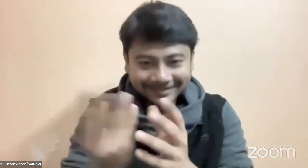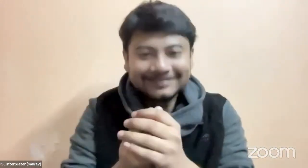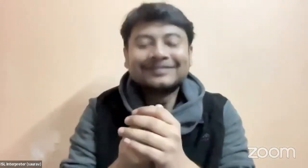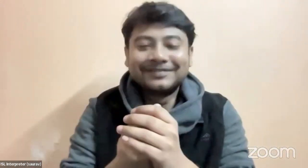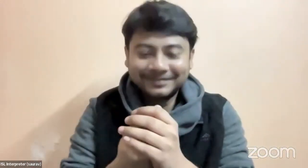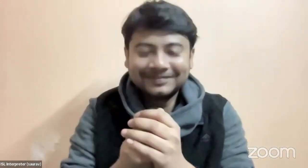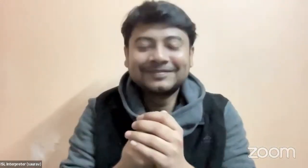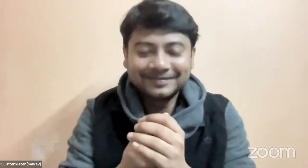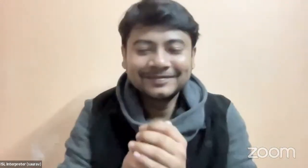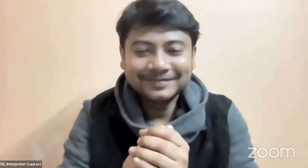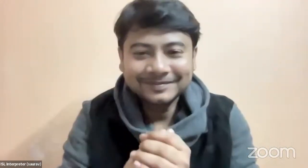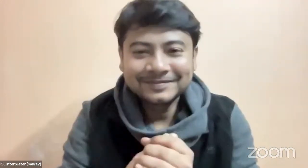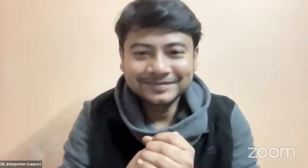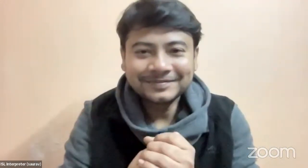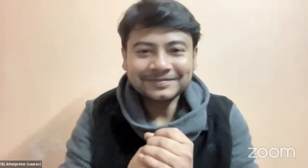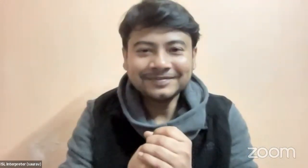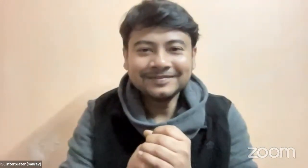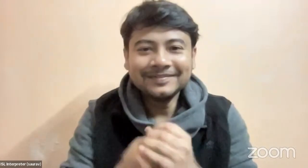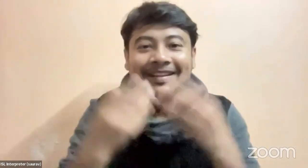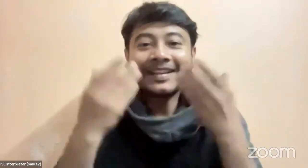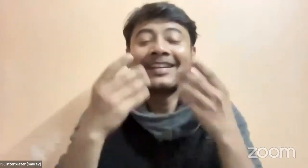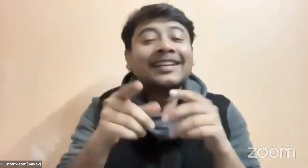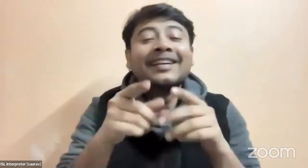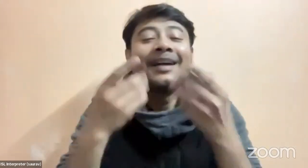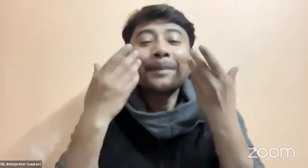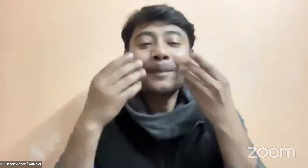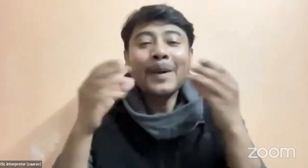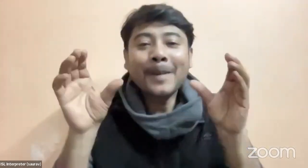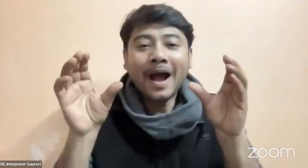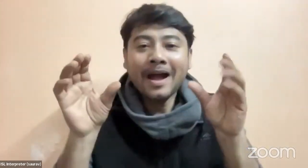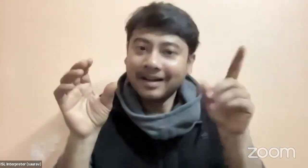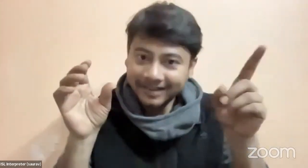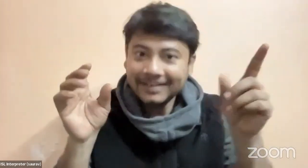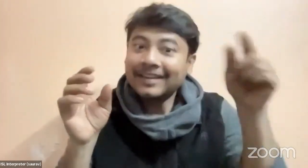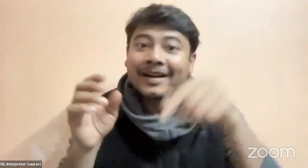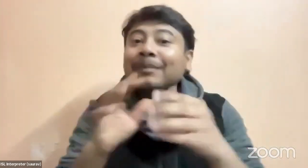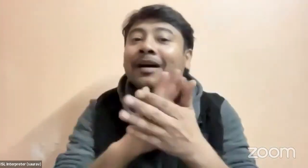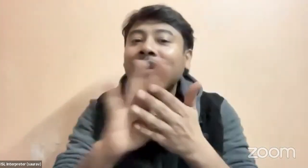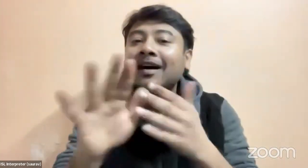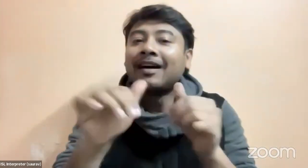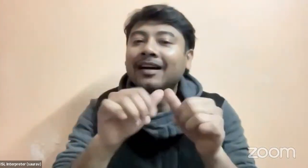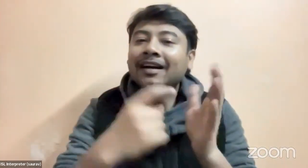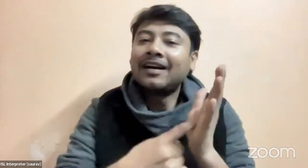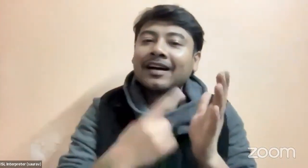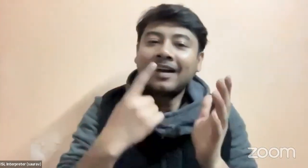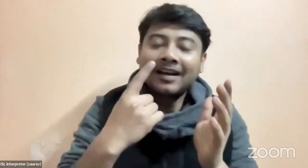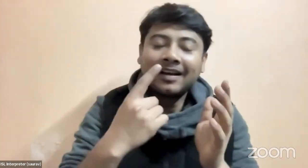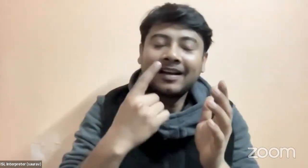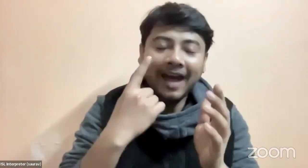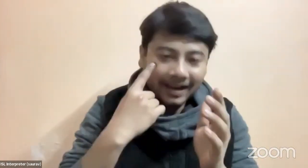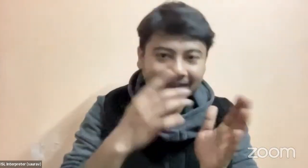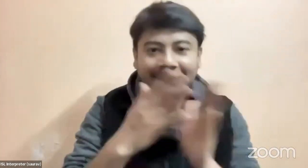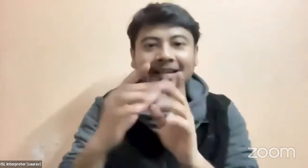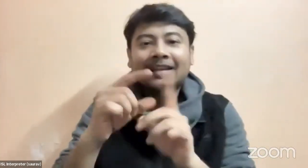that Lord Brahma has come as Haridas Thakur. Similarly,